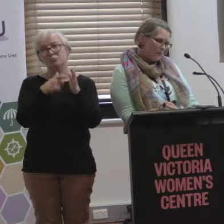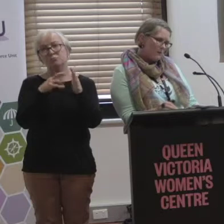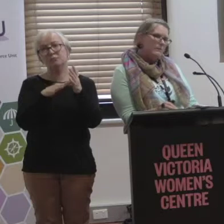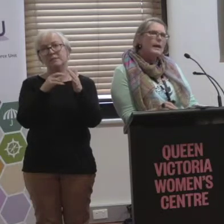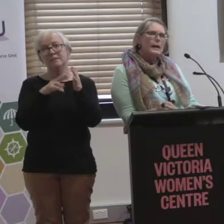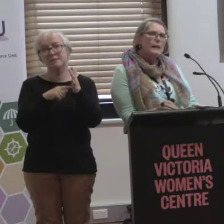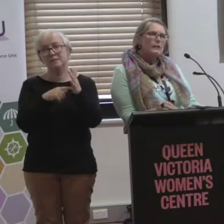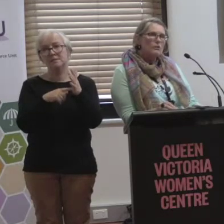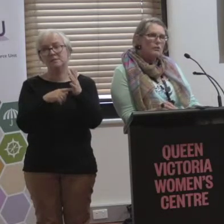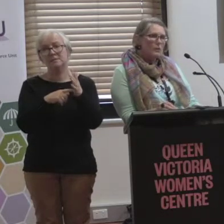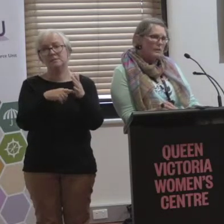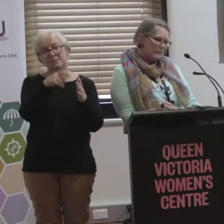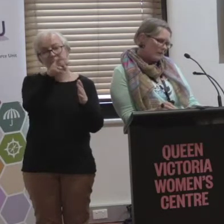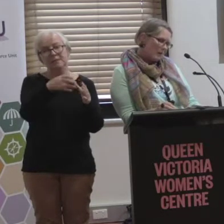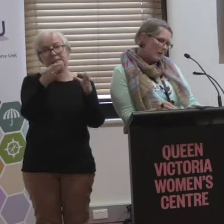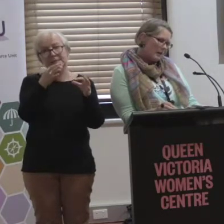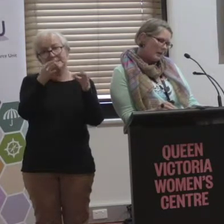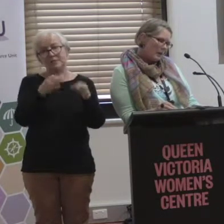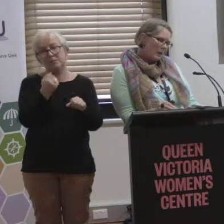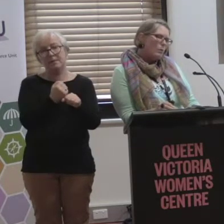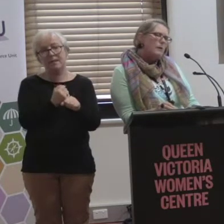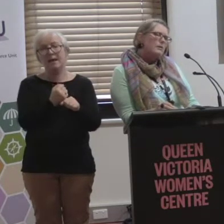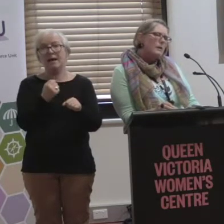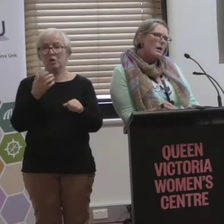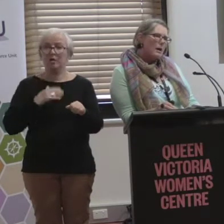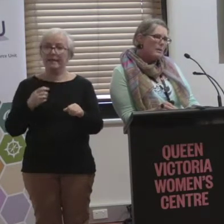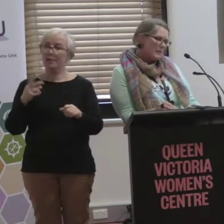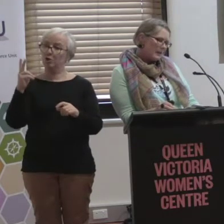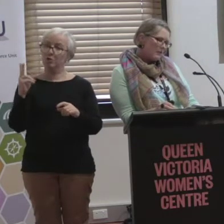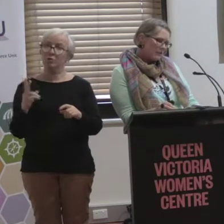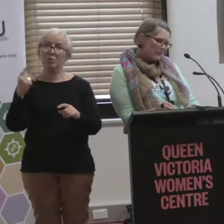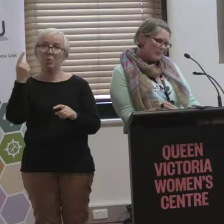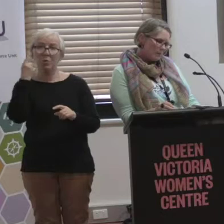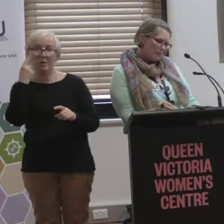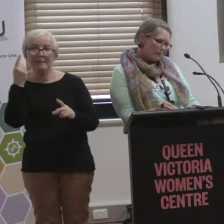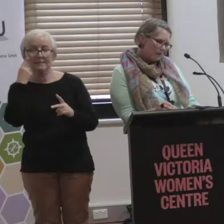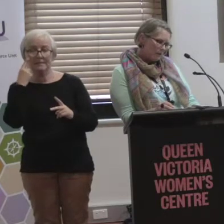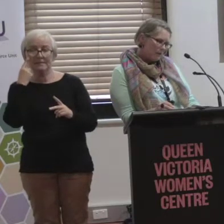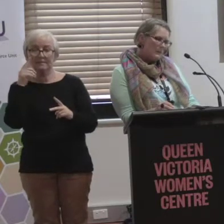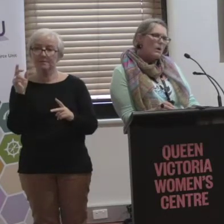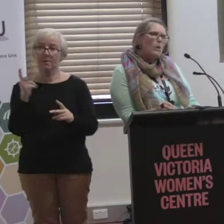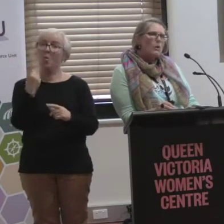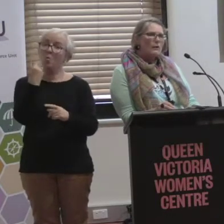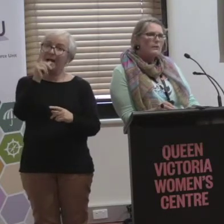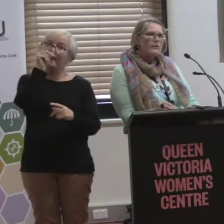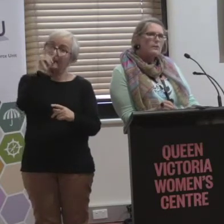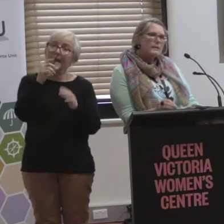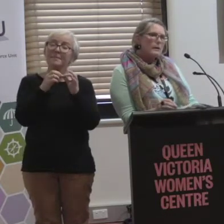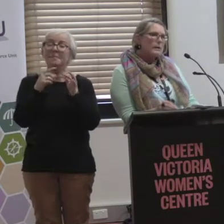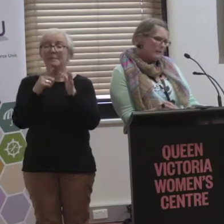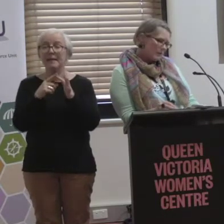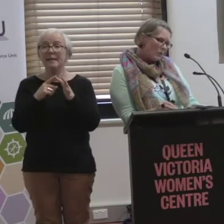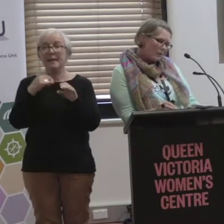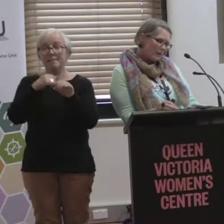support person, again, there are 2 witnesses required. One of them can either be a registered medical practitioner, or else it could